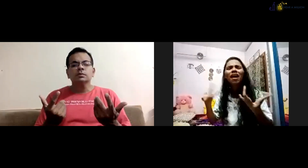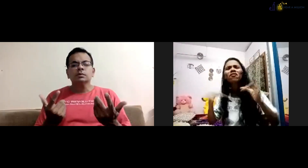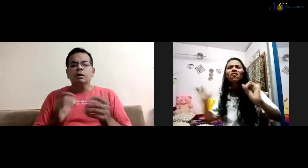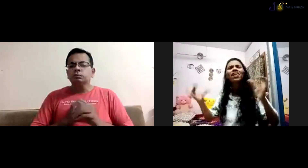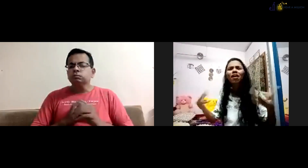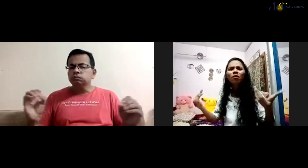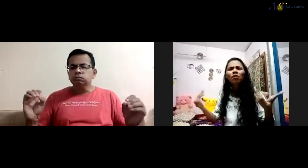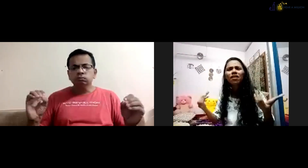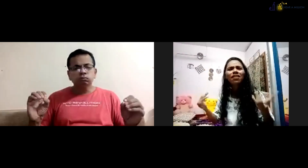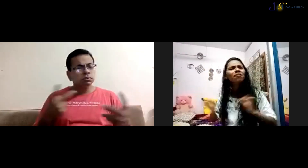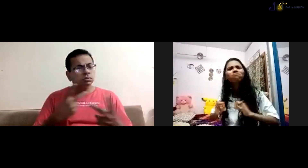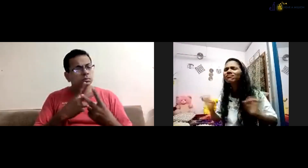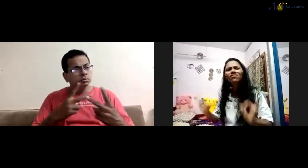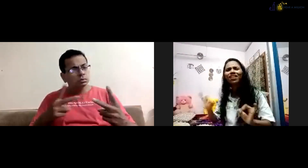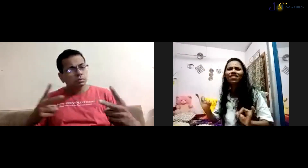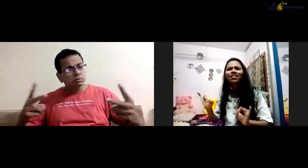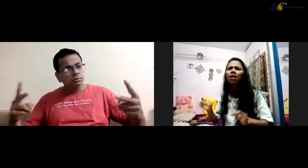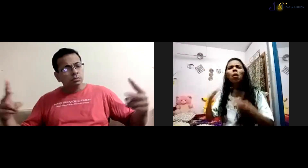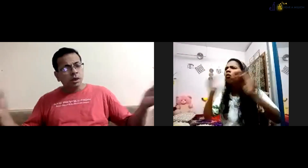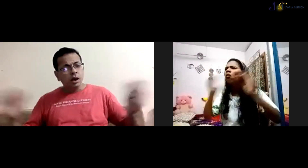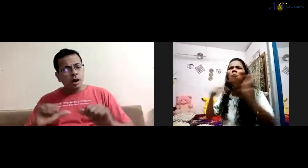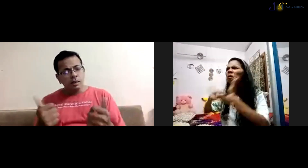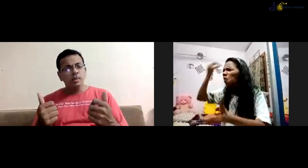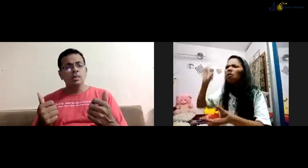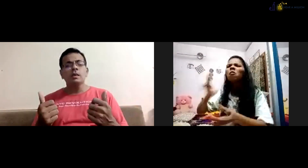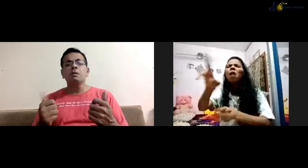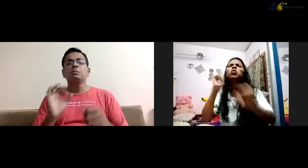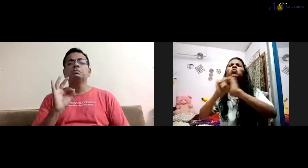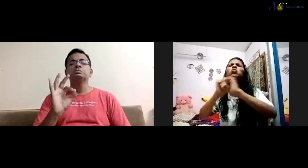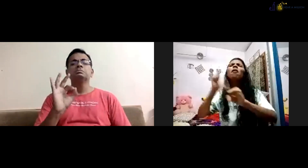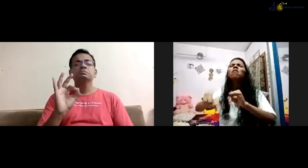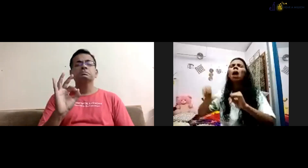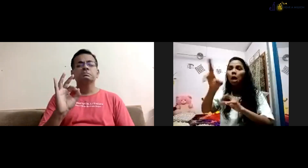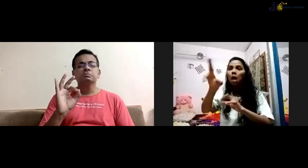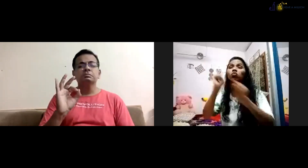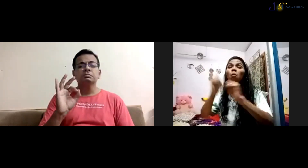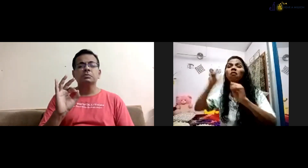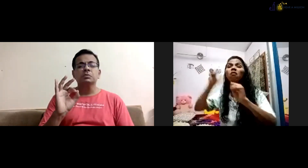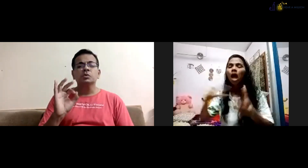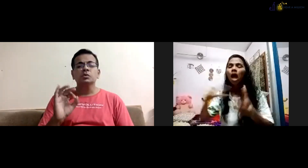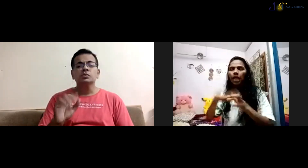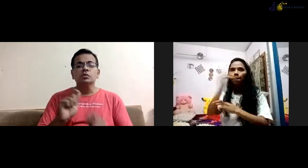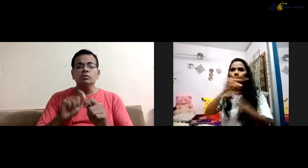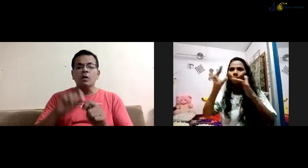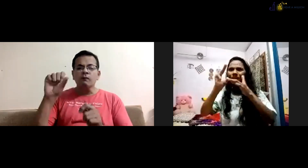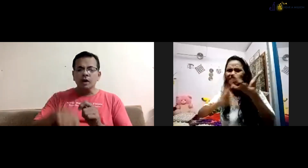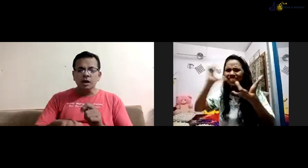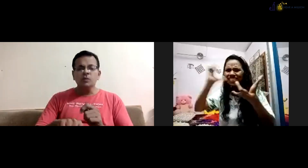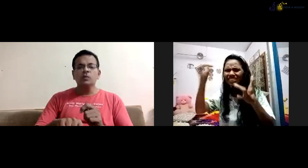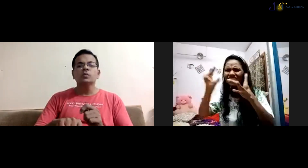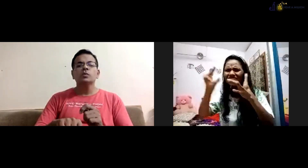any challenges, I didn't feel nothing like that. Everything is going smooth.